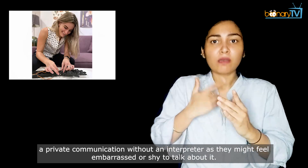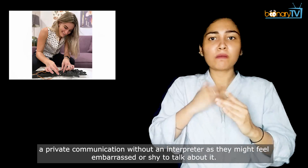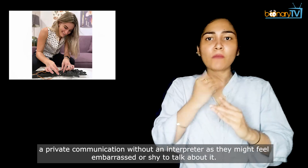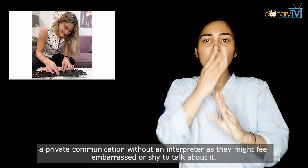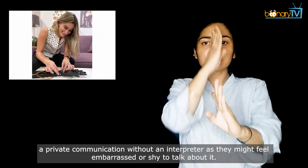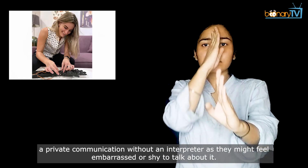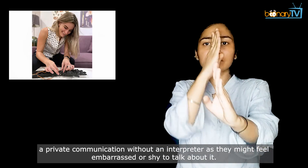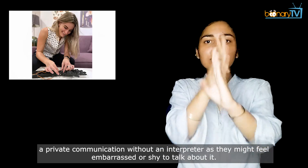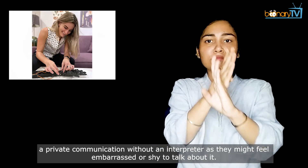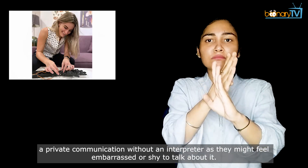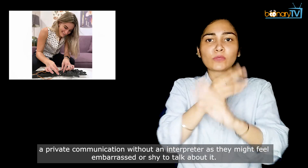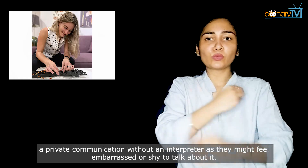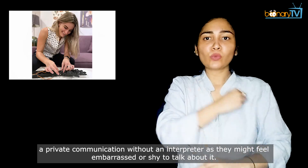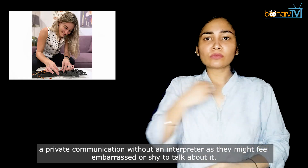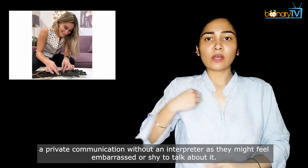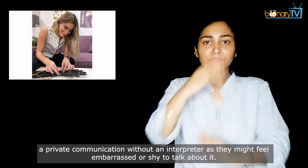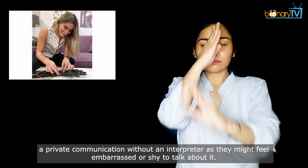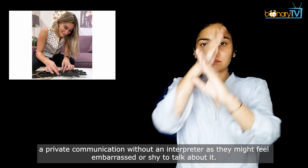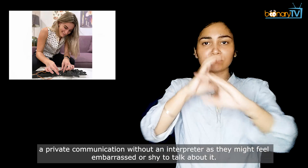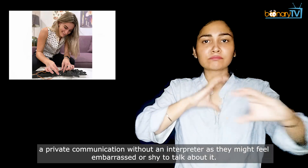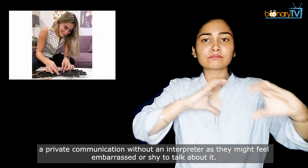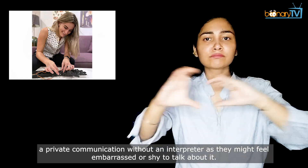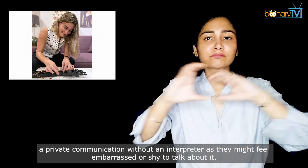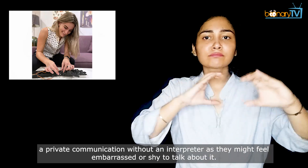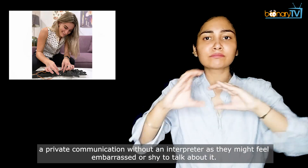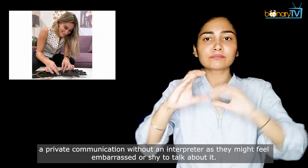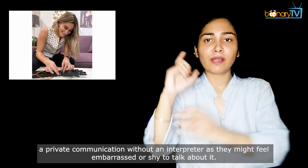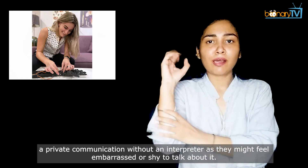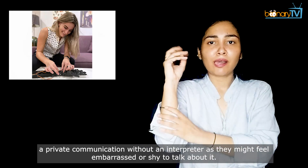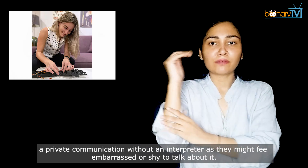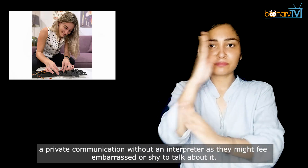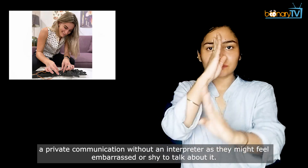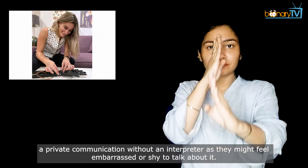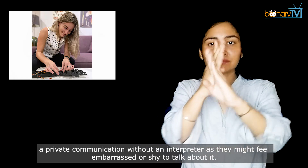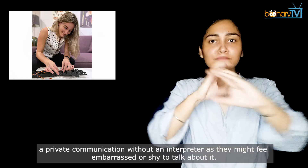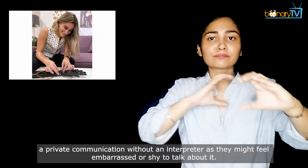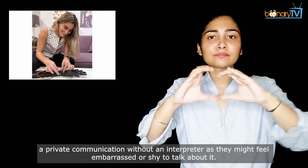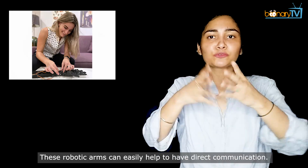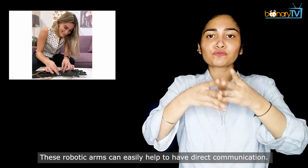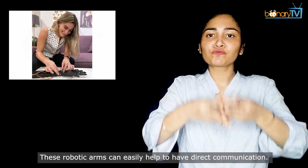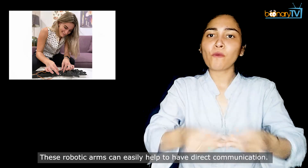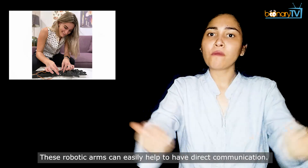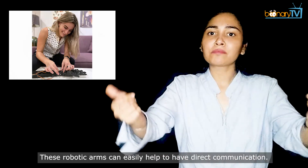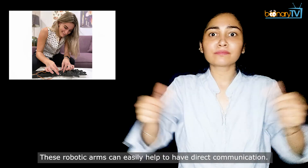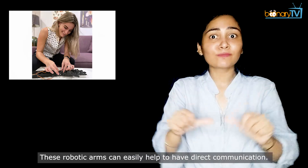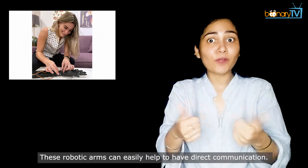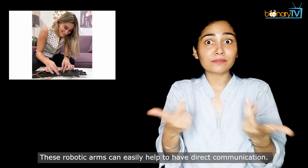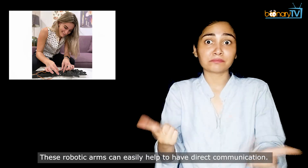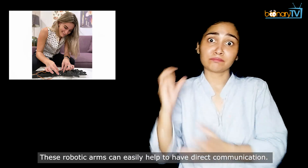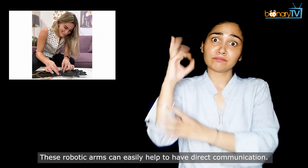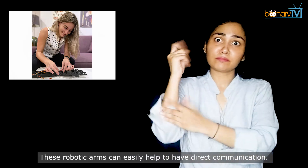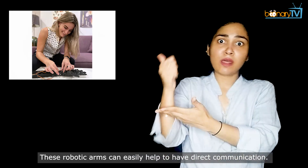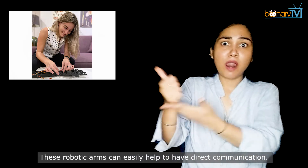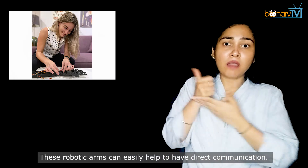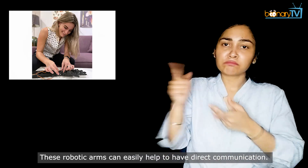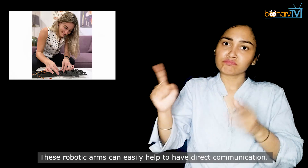an interpreter, as they might feel embarrassed or shy to talk about it. These robotic arms can easily help to have direct